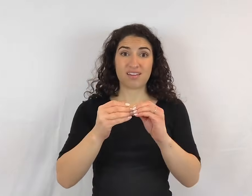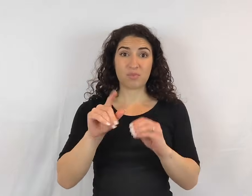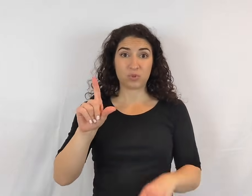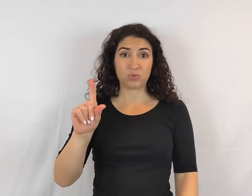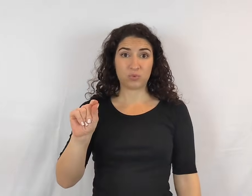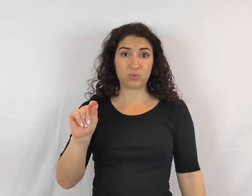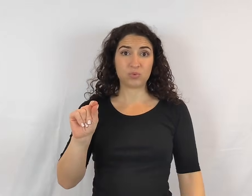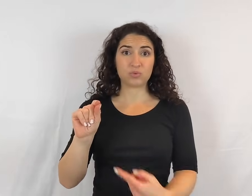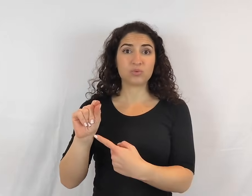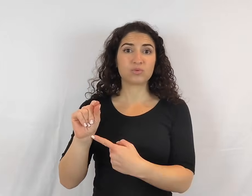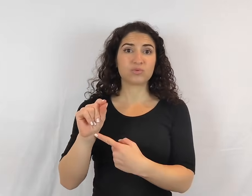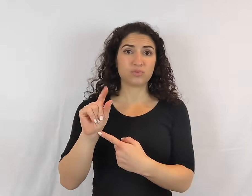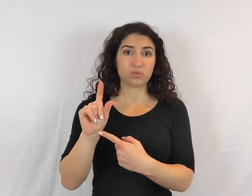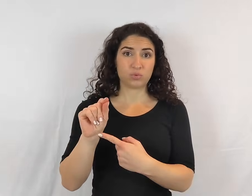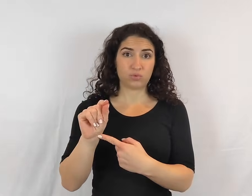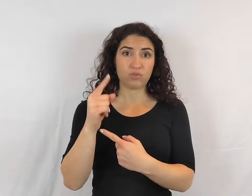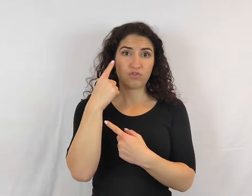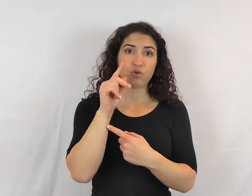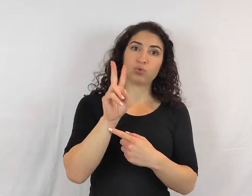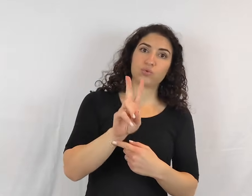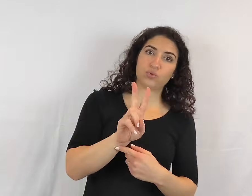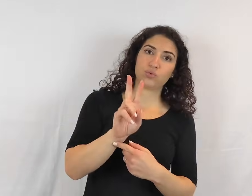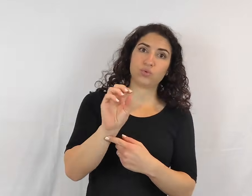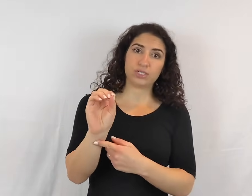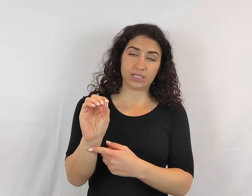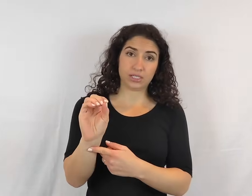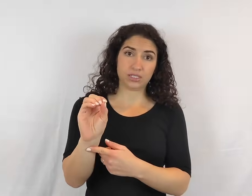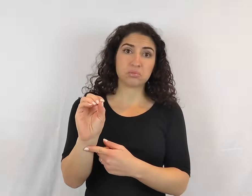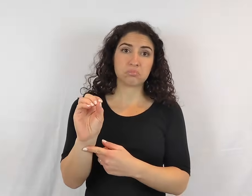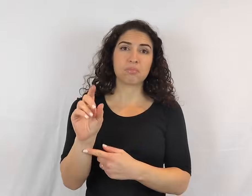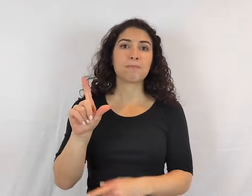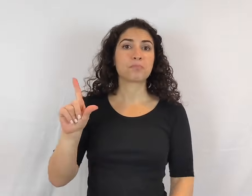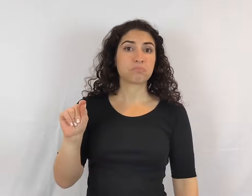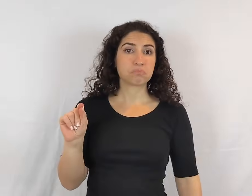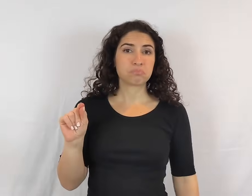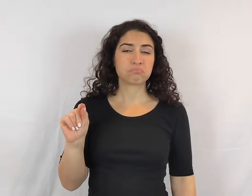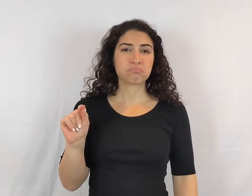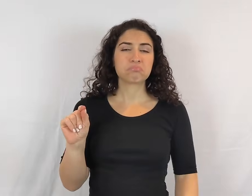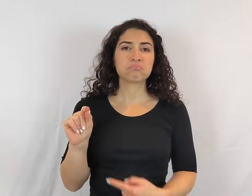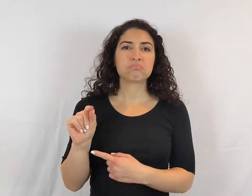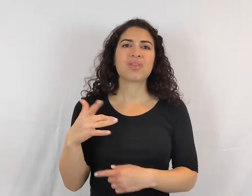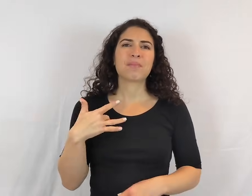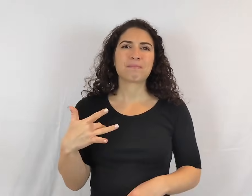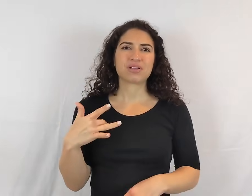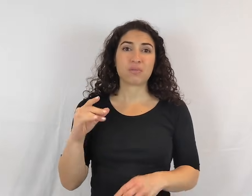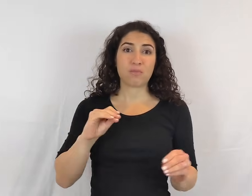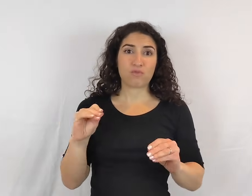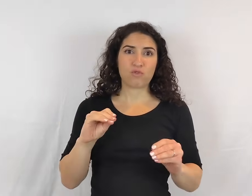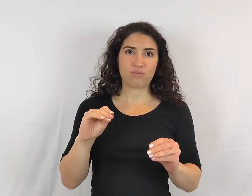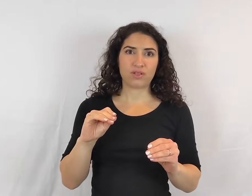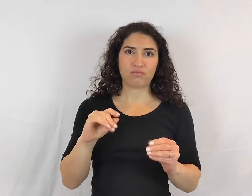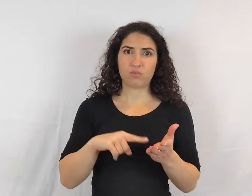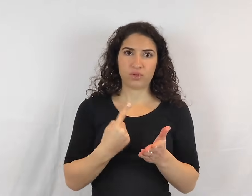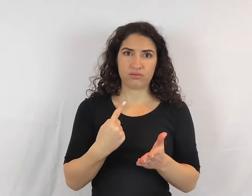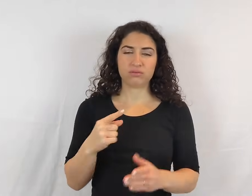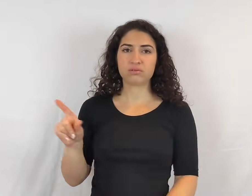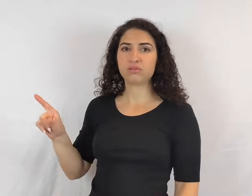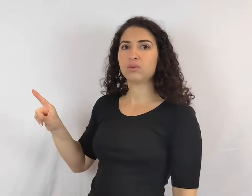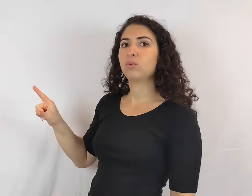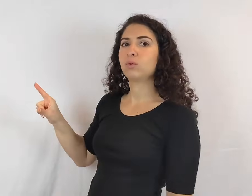So the number 20 for 20, we tend to have just a single